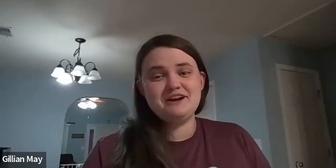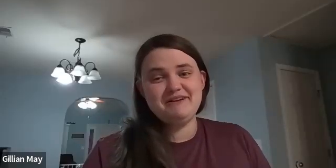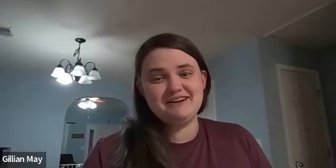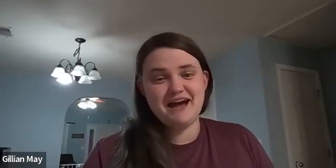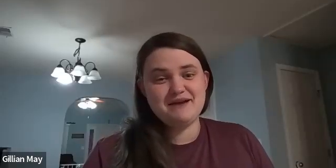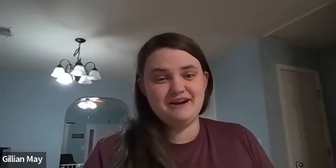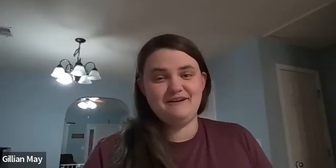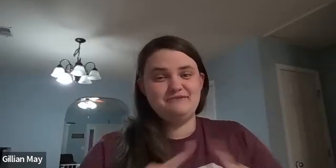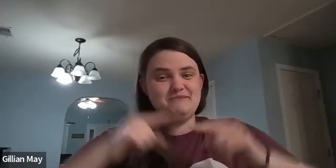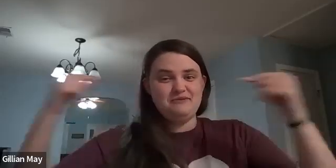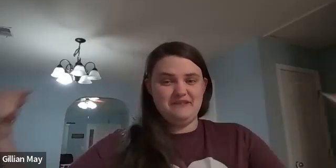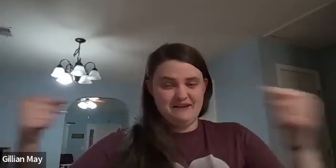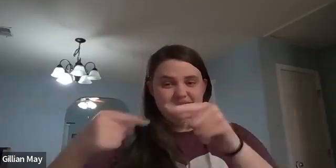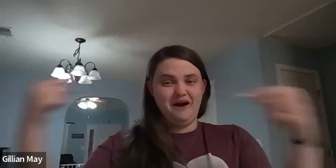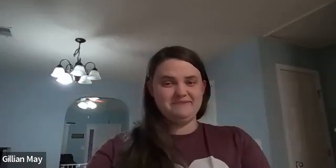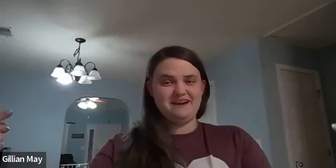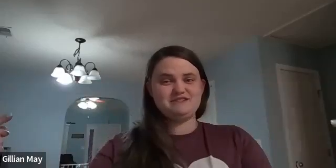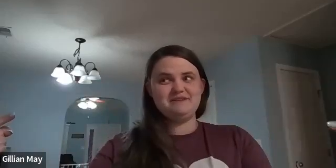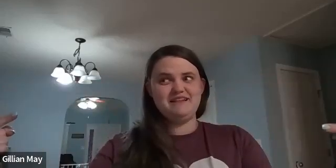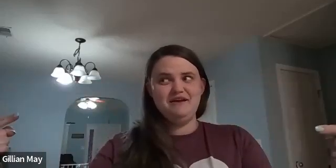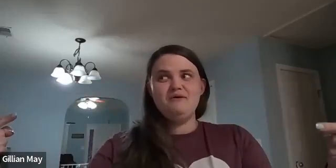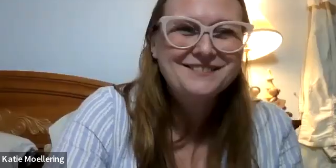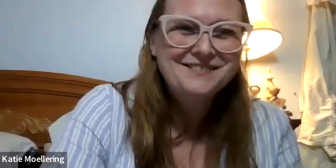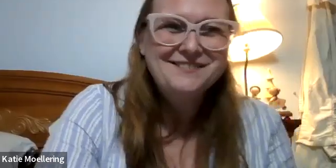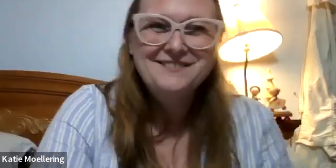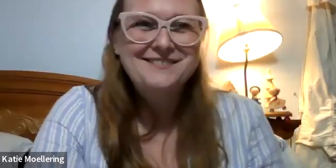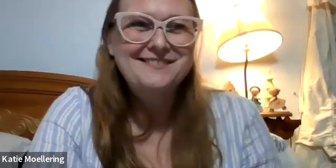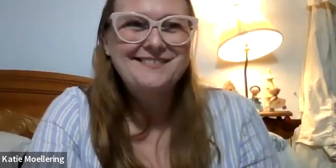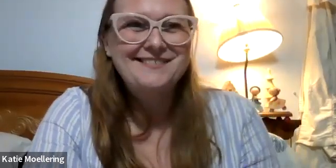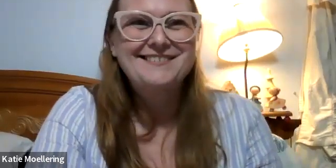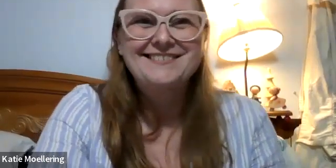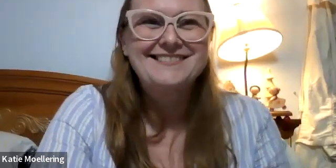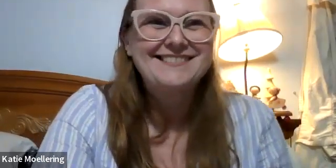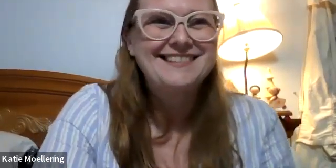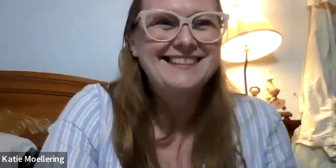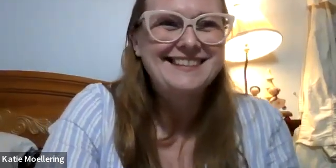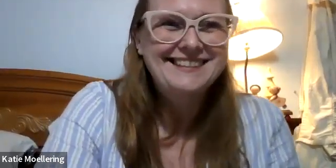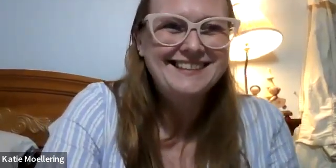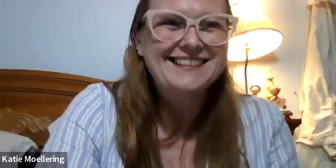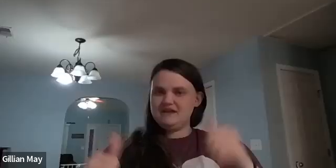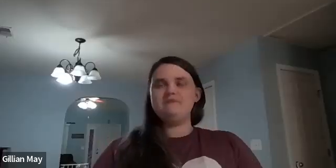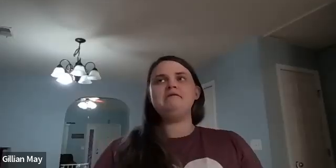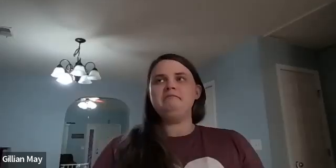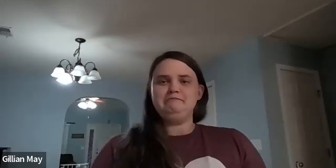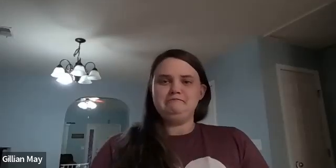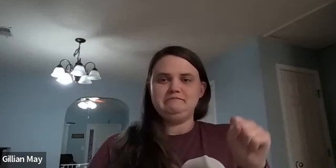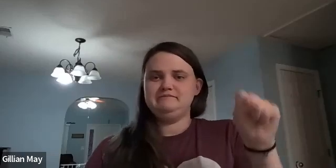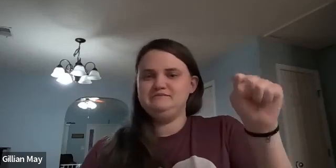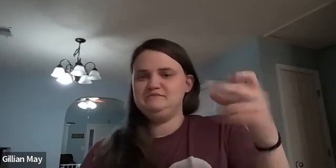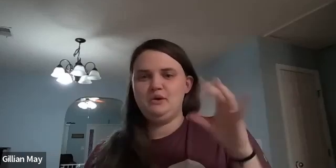be our tiebreaker. If they went opposite, I was gonna be like, well, then they'll be our tiebreaker. But since both of you were like, yeah, let's go, we're good with that. I'm like, no,